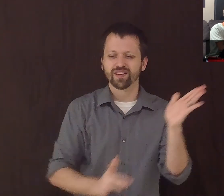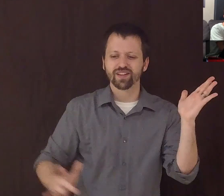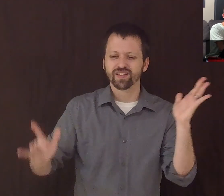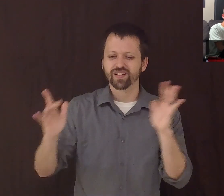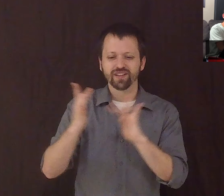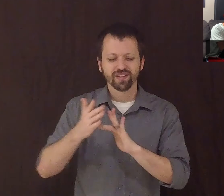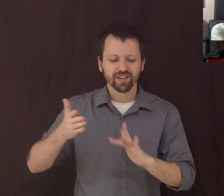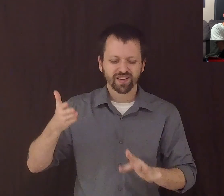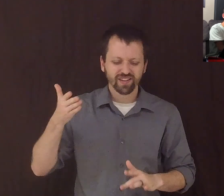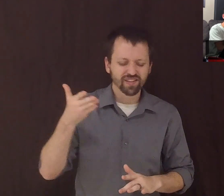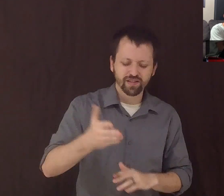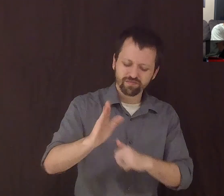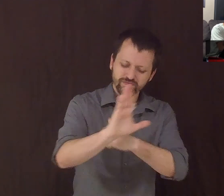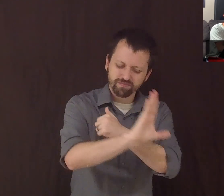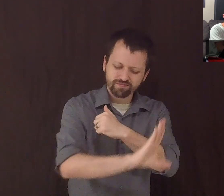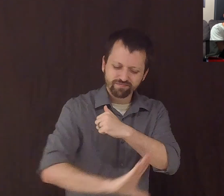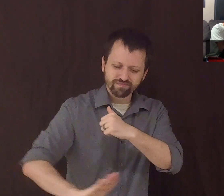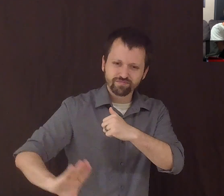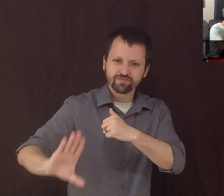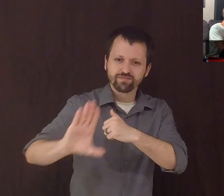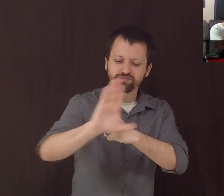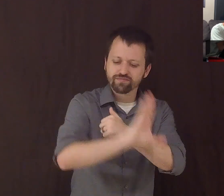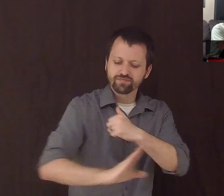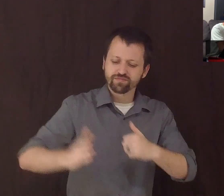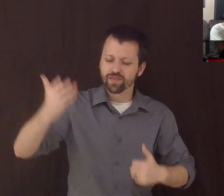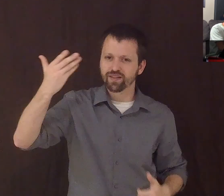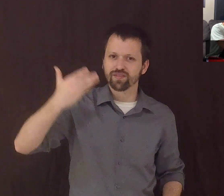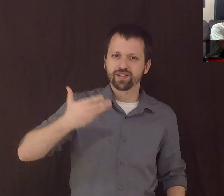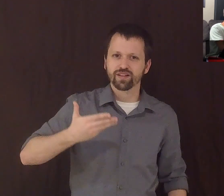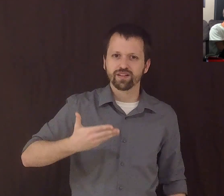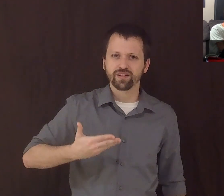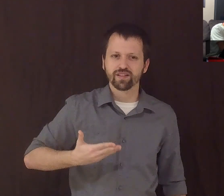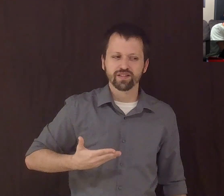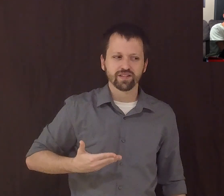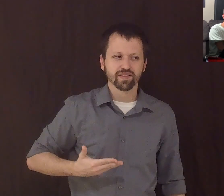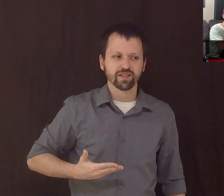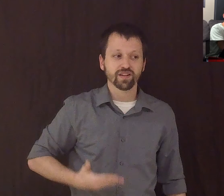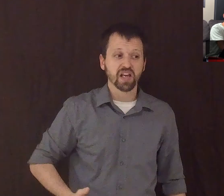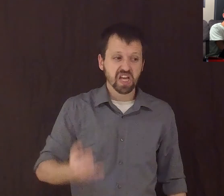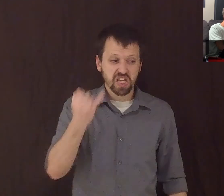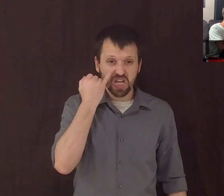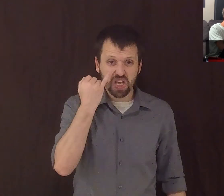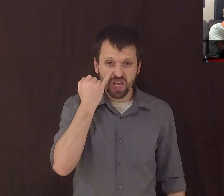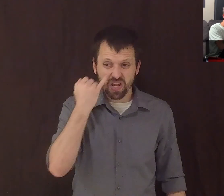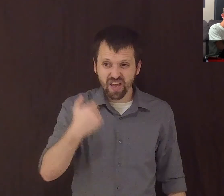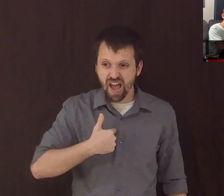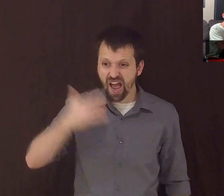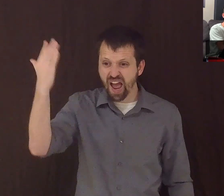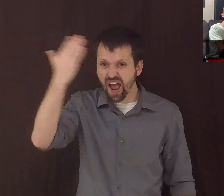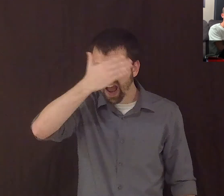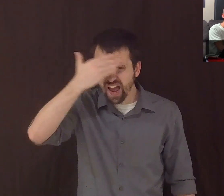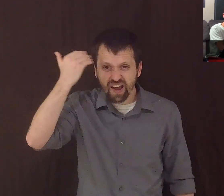be another in the waters. Holding back the seas. And should I